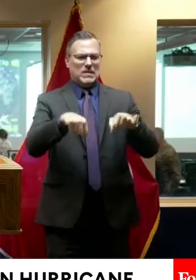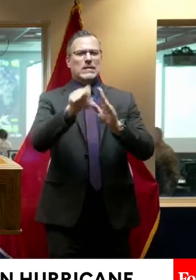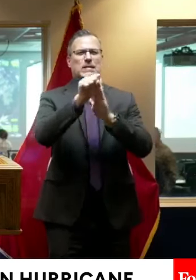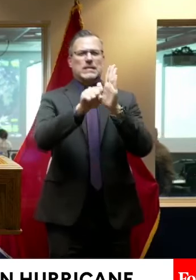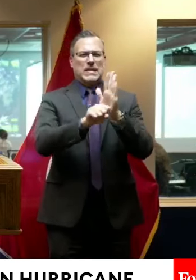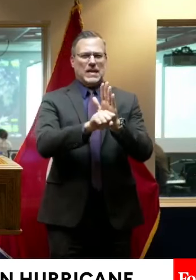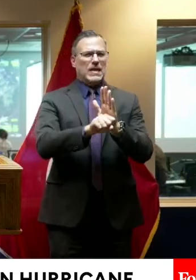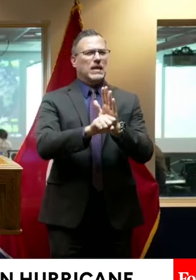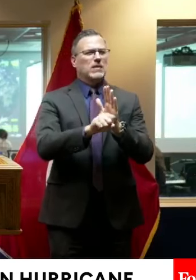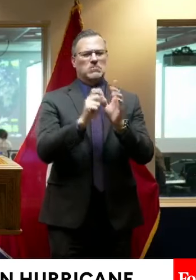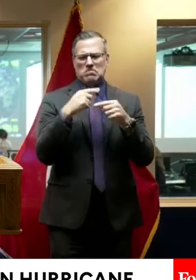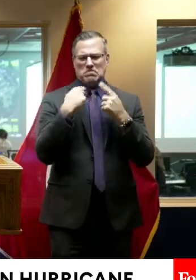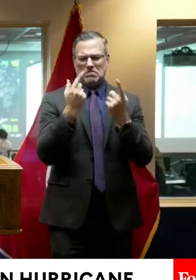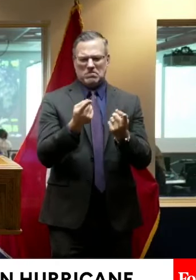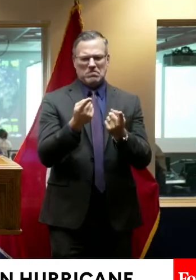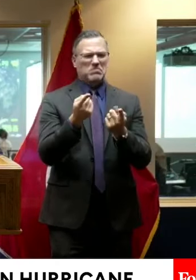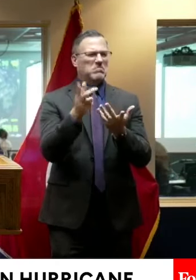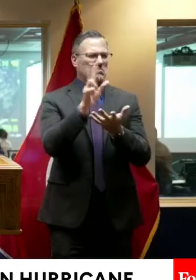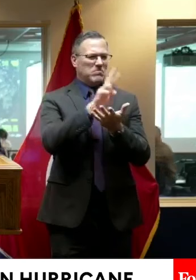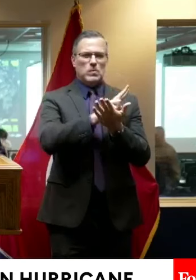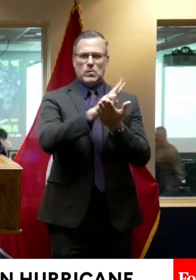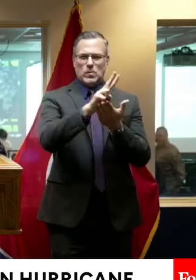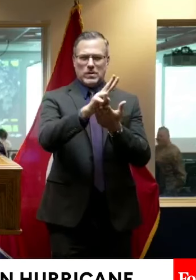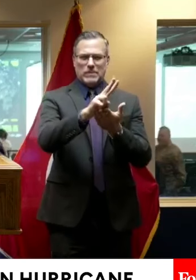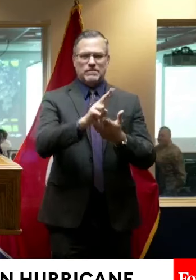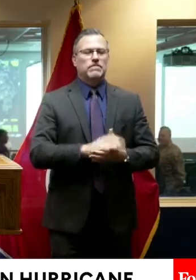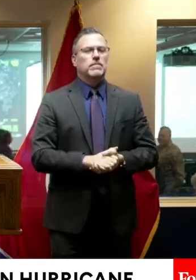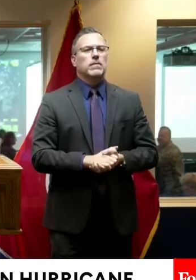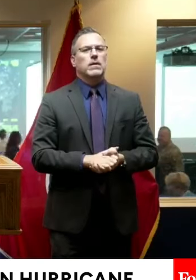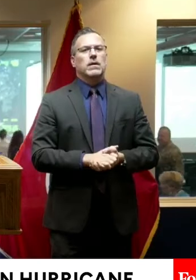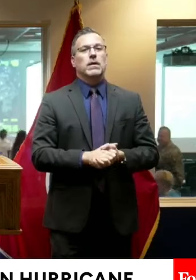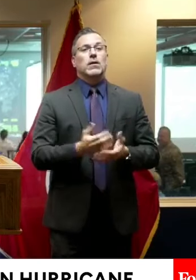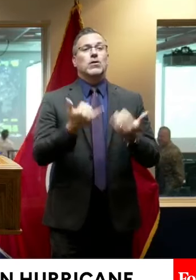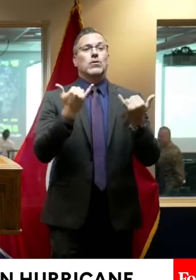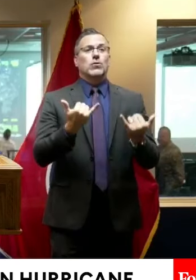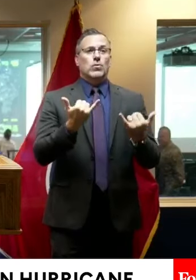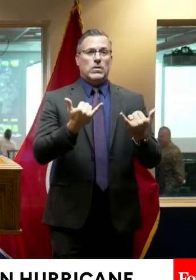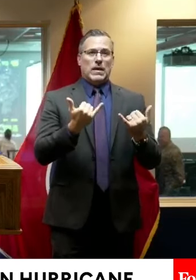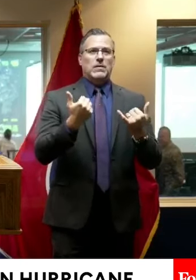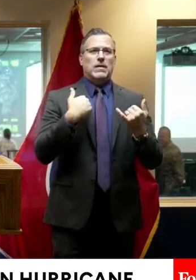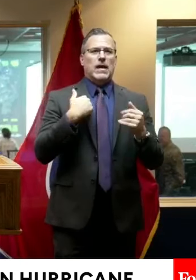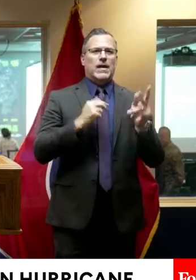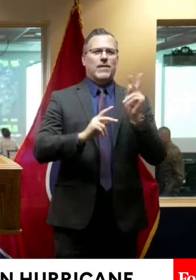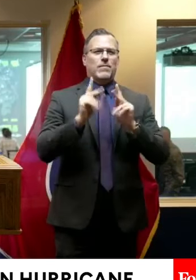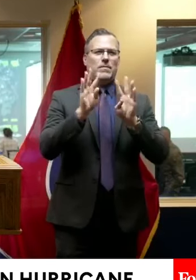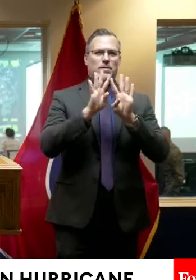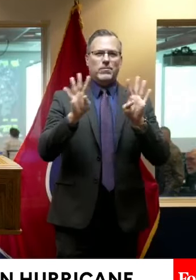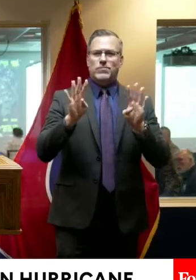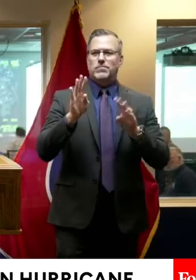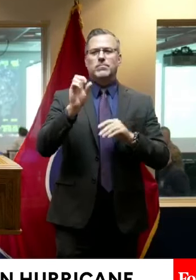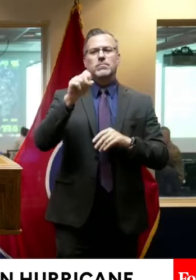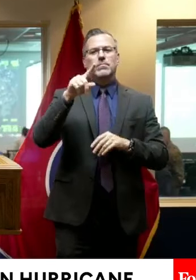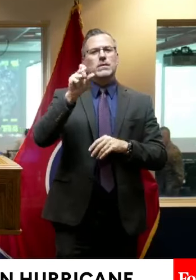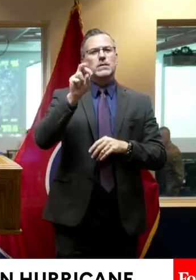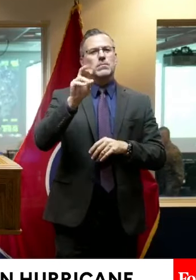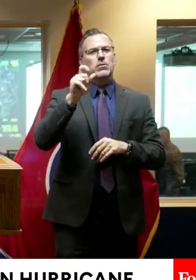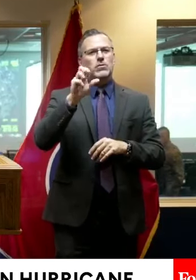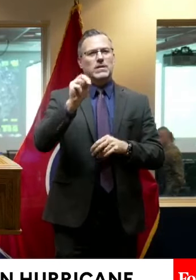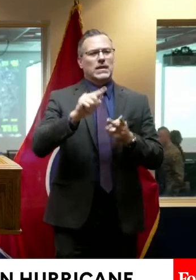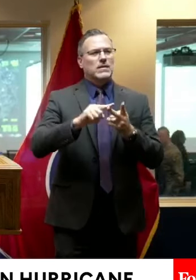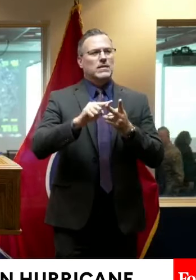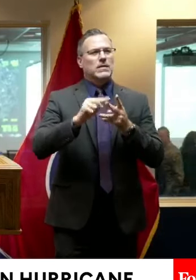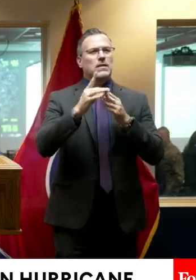a couple of weeks. I have with me today Speaker Sexton, Leader